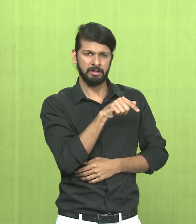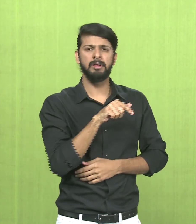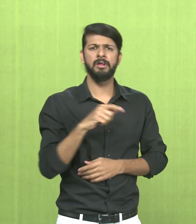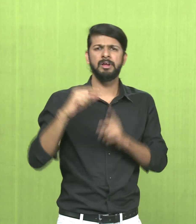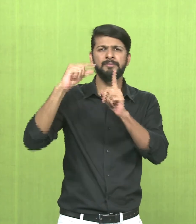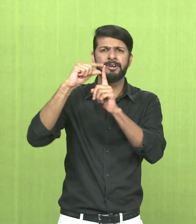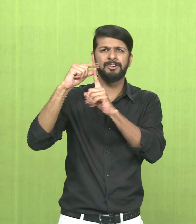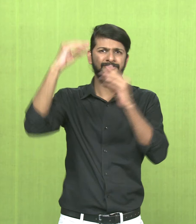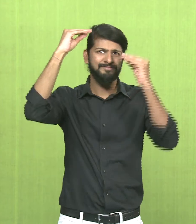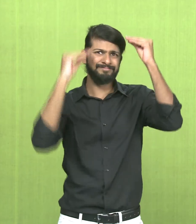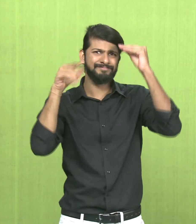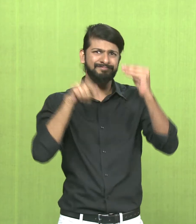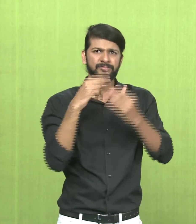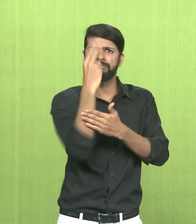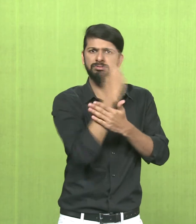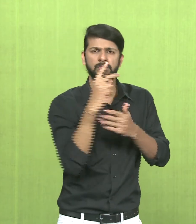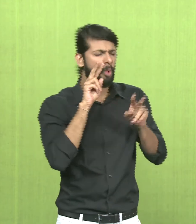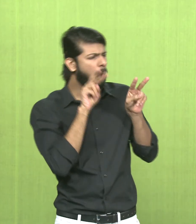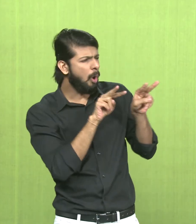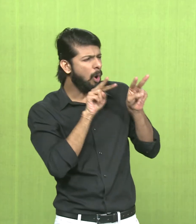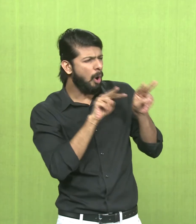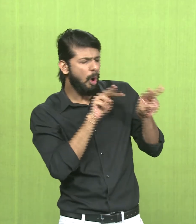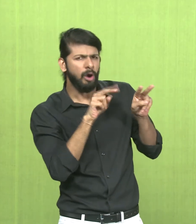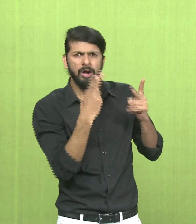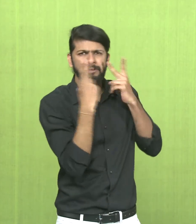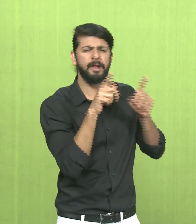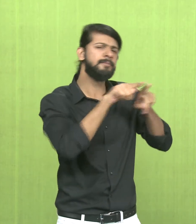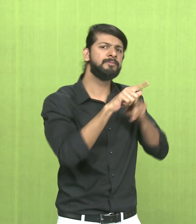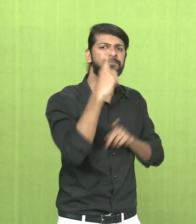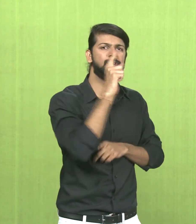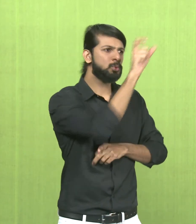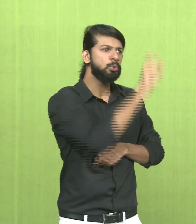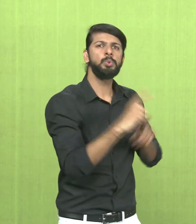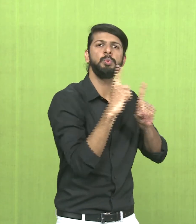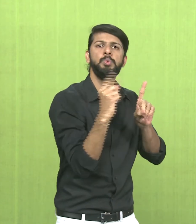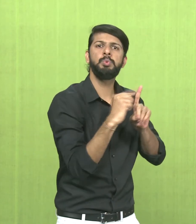was Picasso's muse and lover.